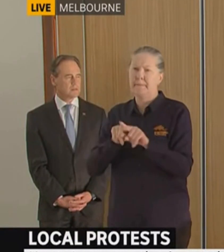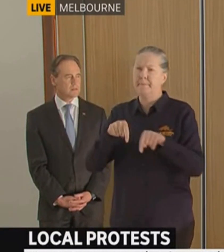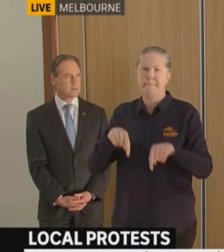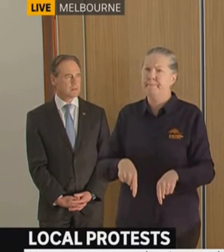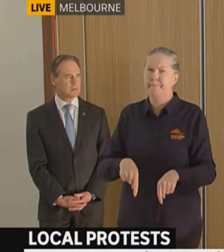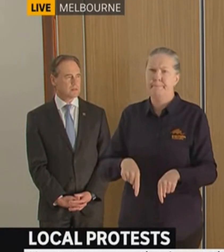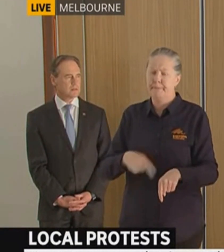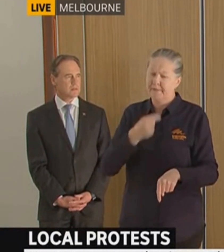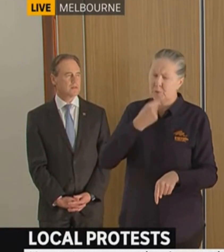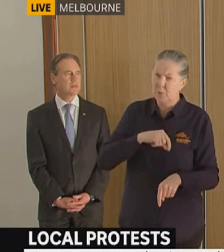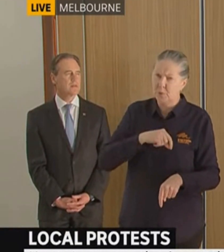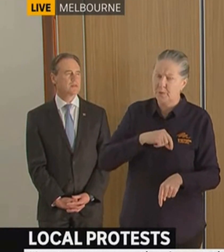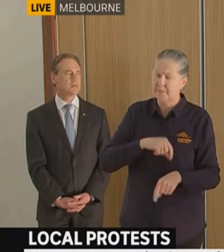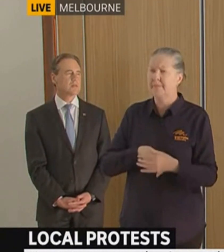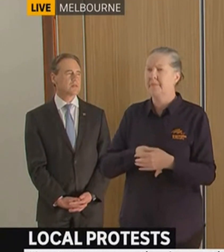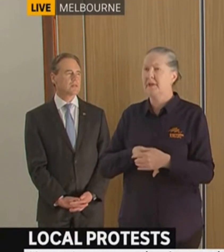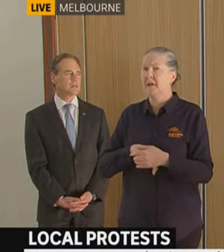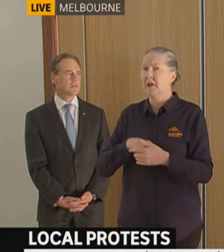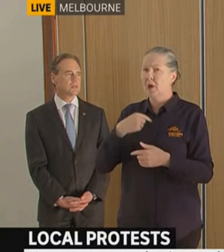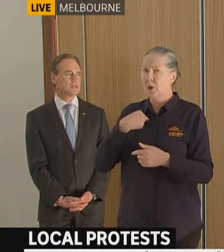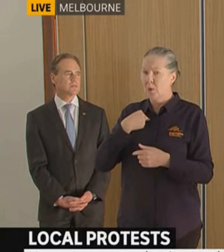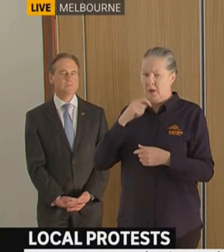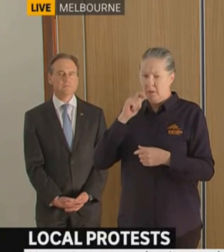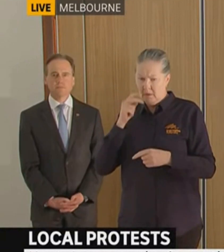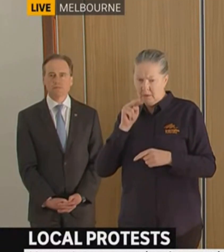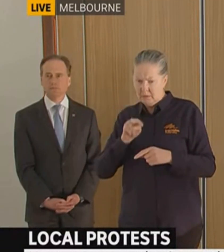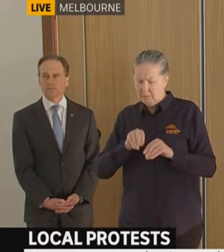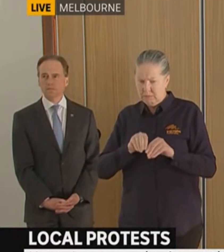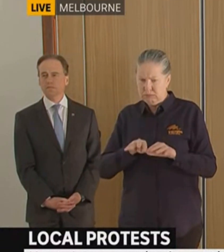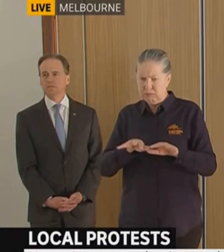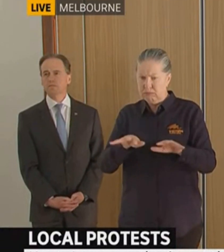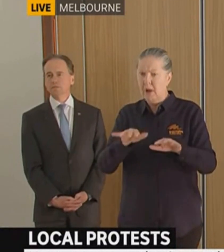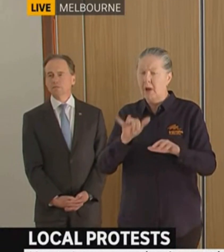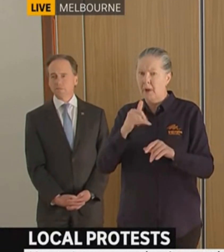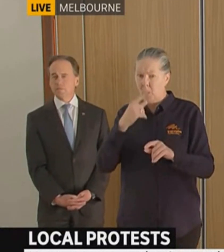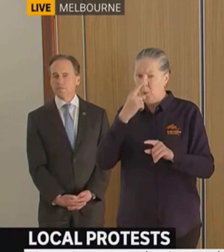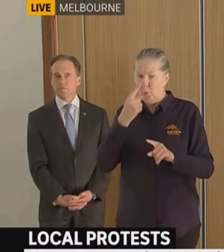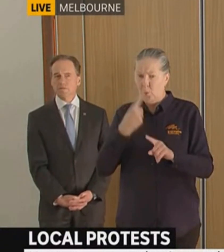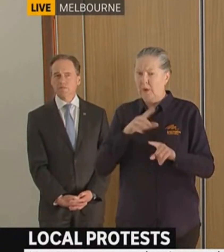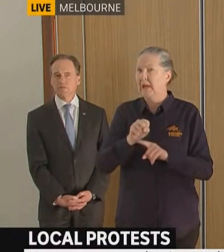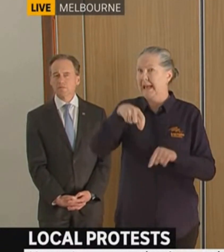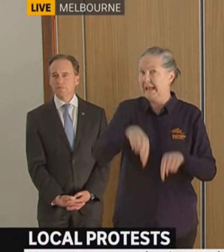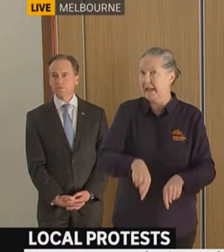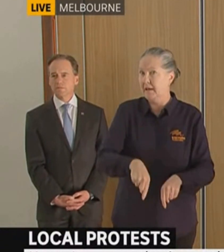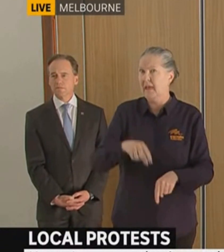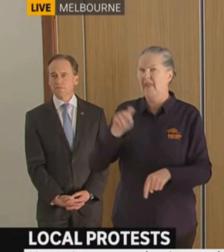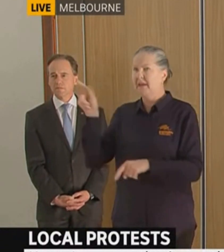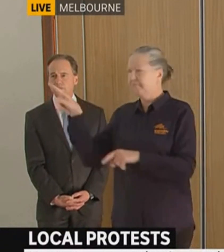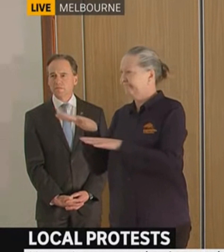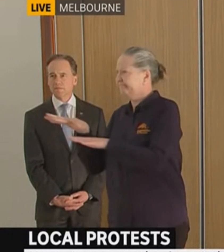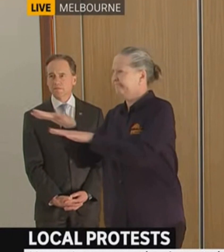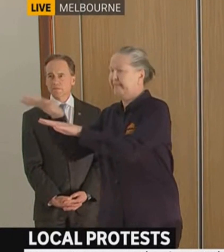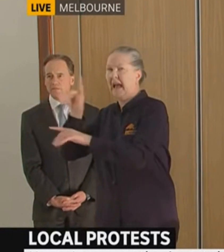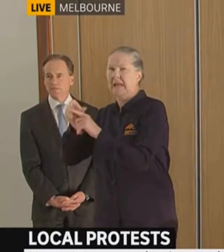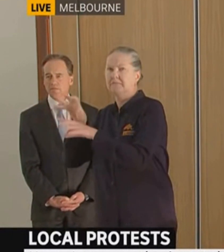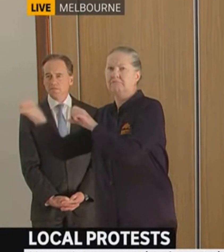So we would probably see a bigger readout than they might more quickly. While you don't want people to attend the protests, they